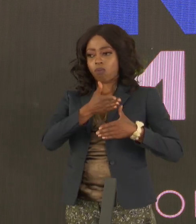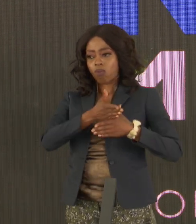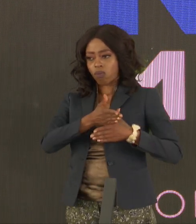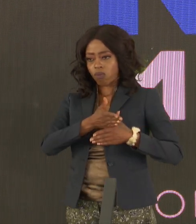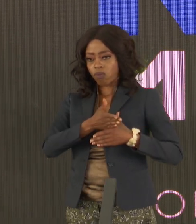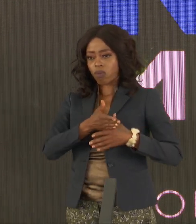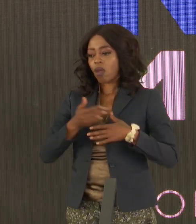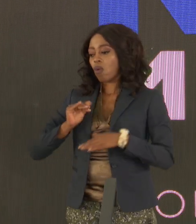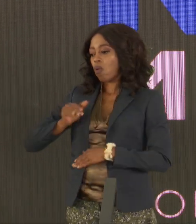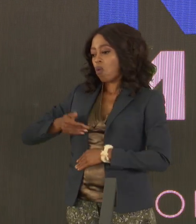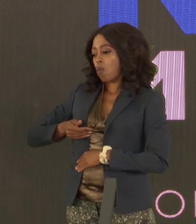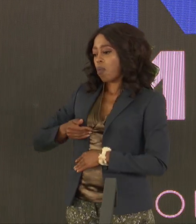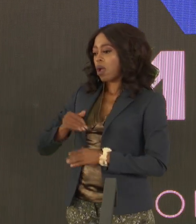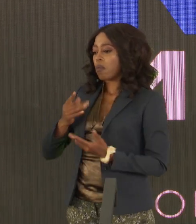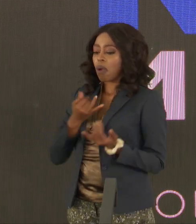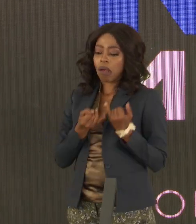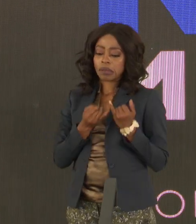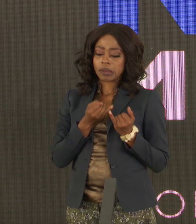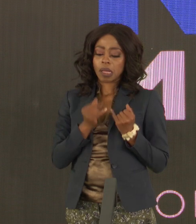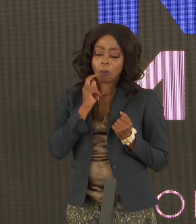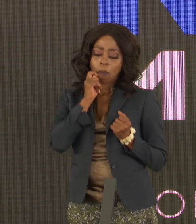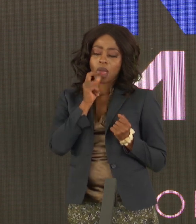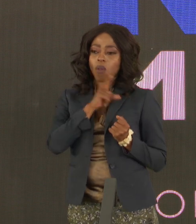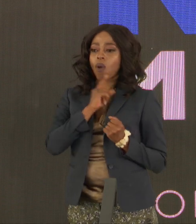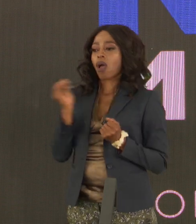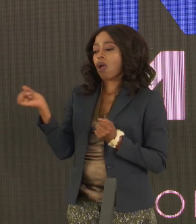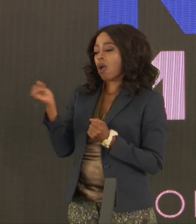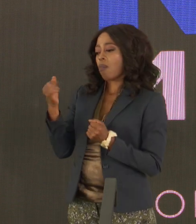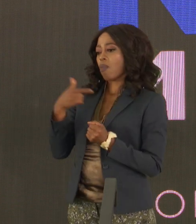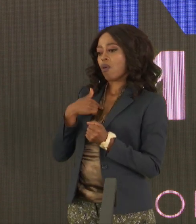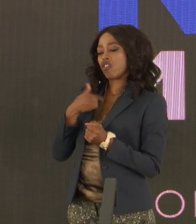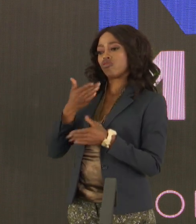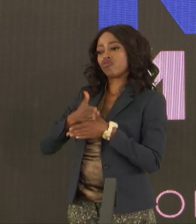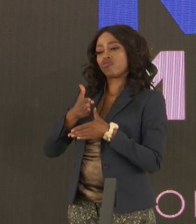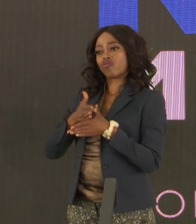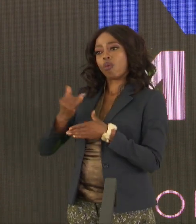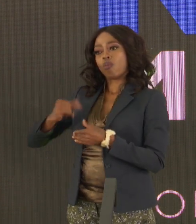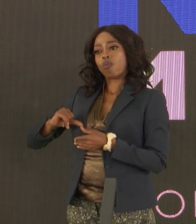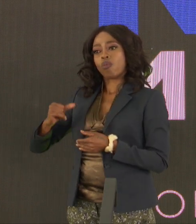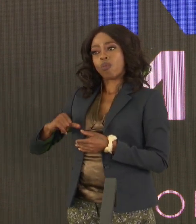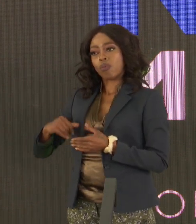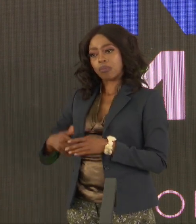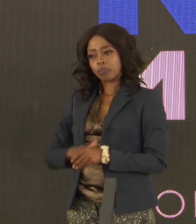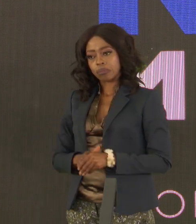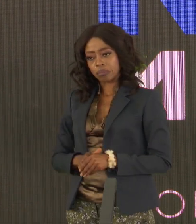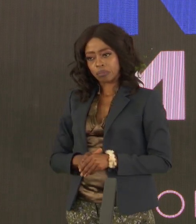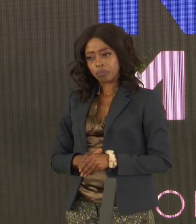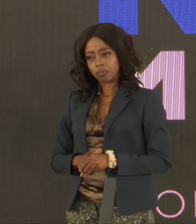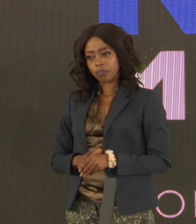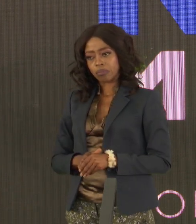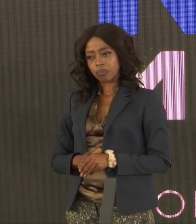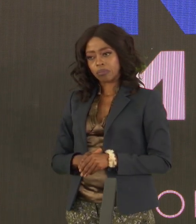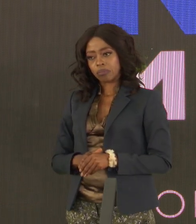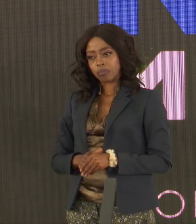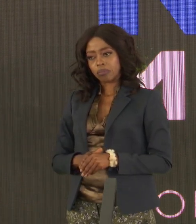or that women have to sleep with men in municipalities to get a job or to get a